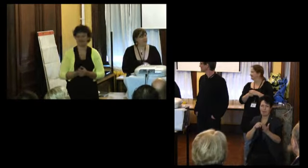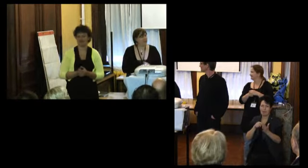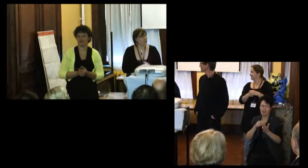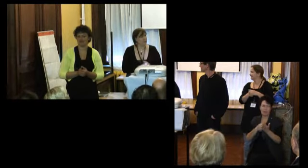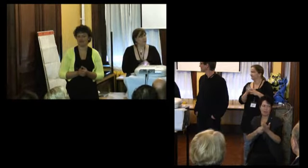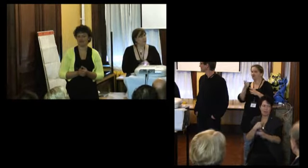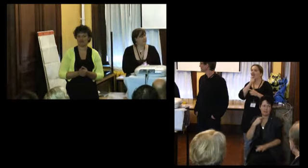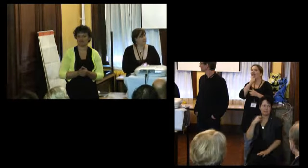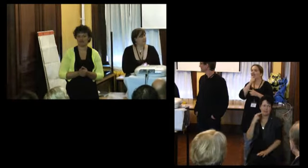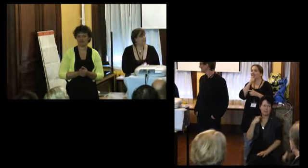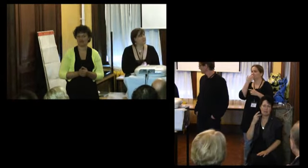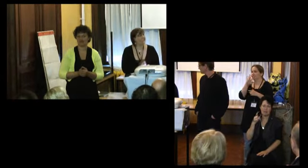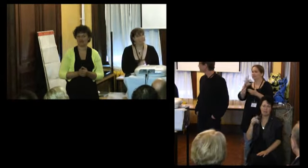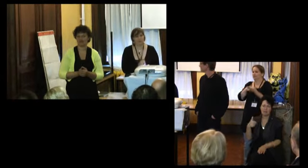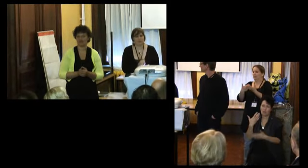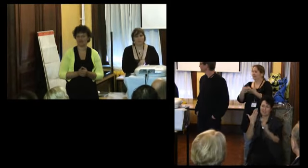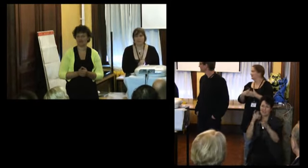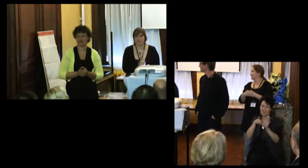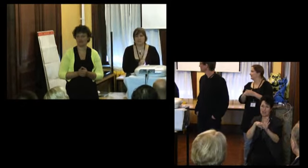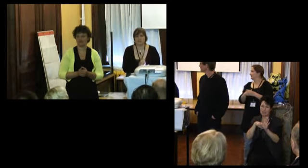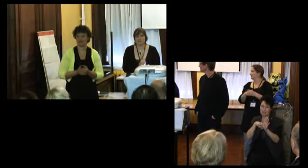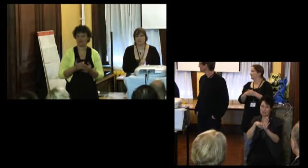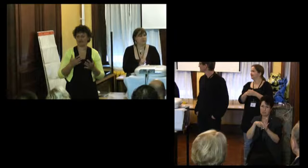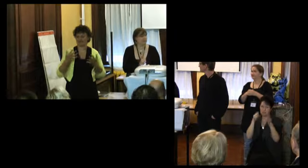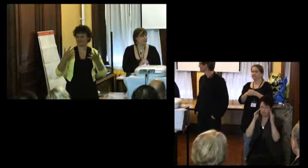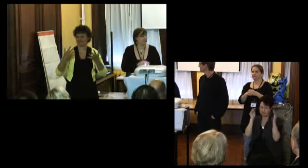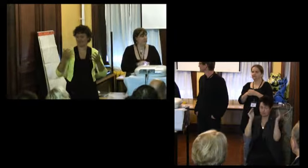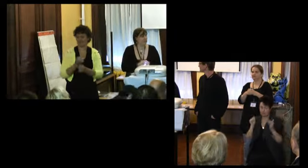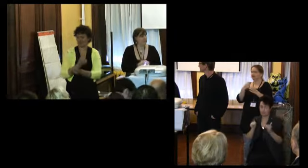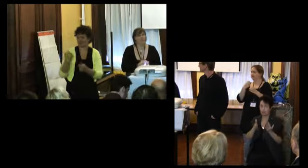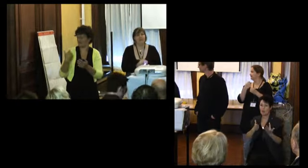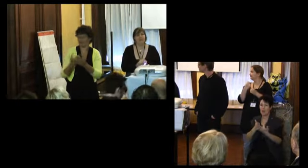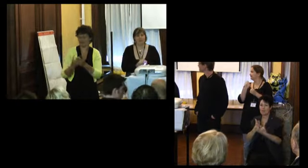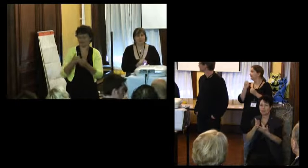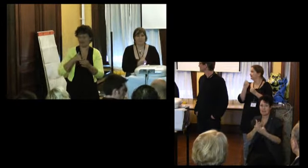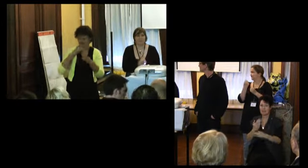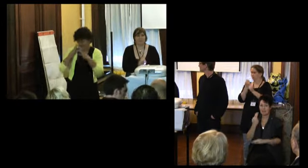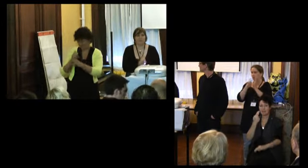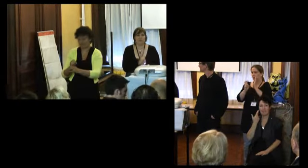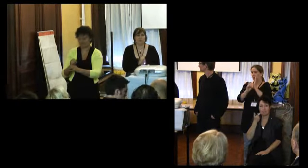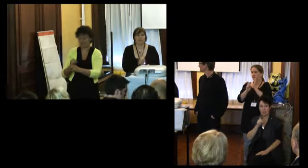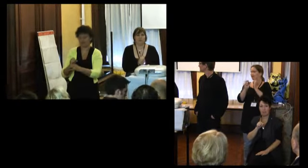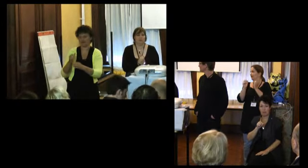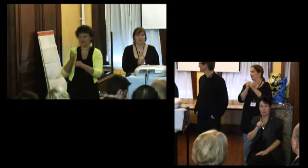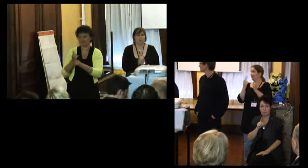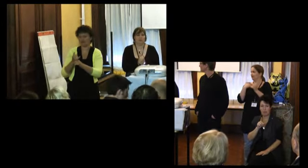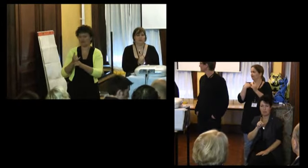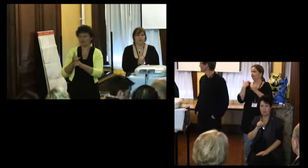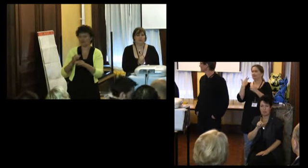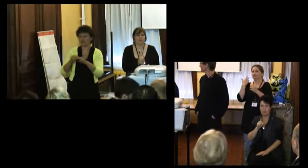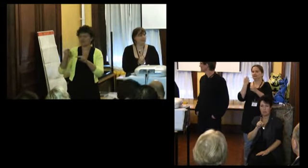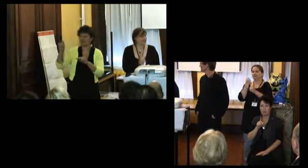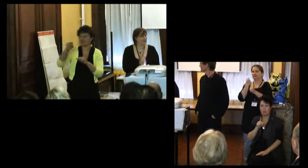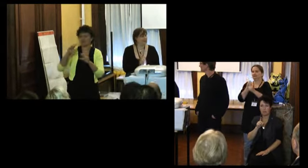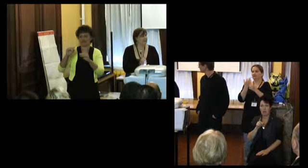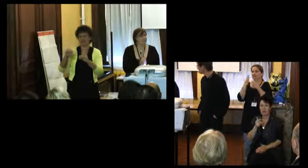I've been working for 10 years on the question of access to education for deaf people, but I've been working with Olivier for